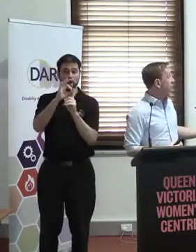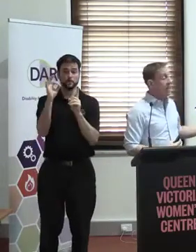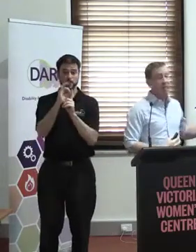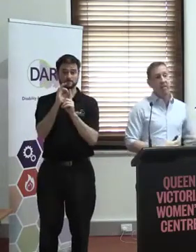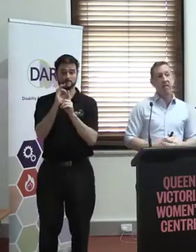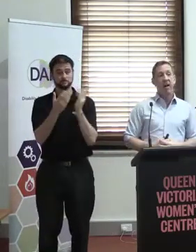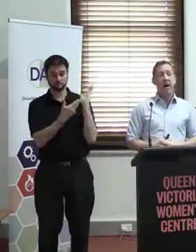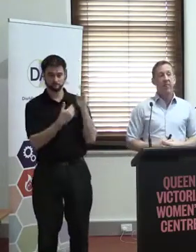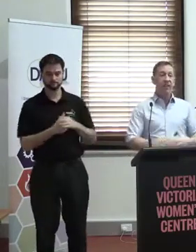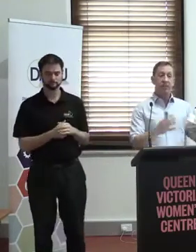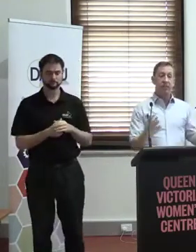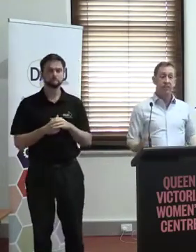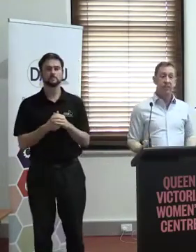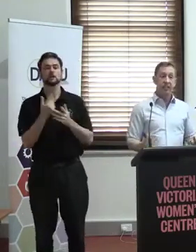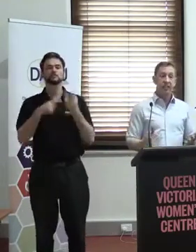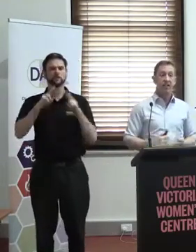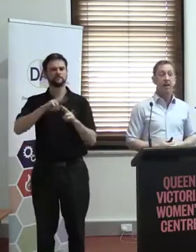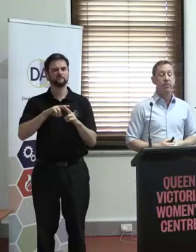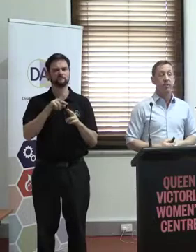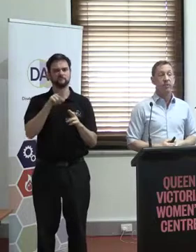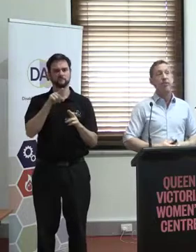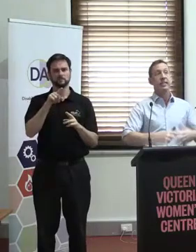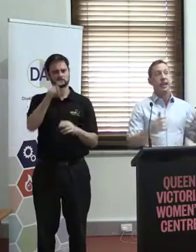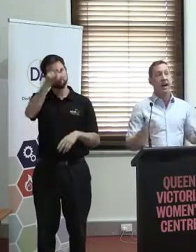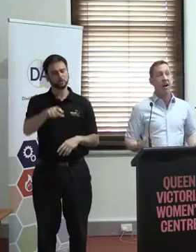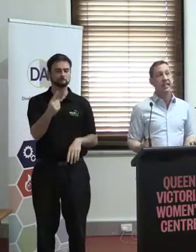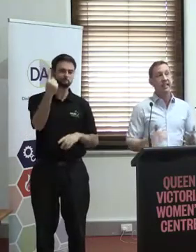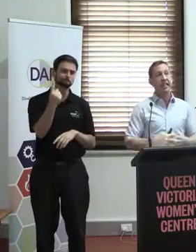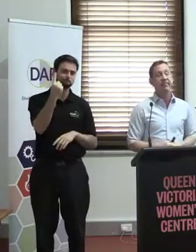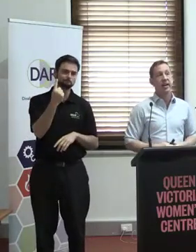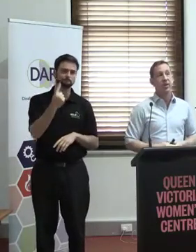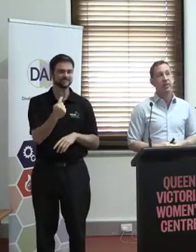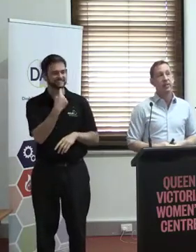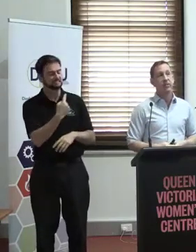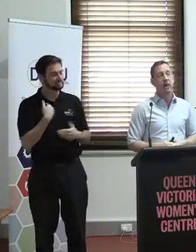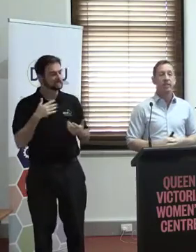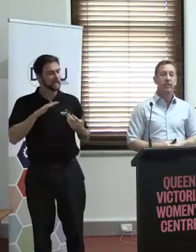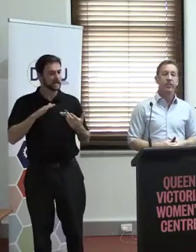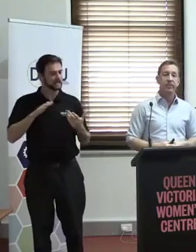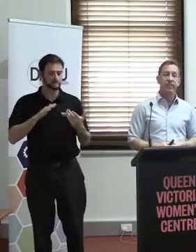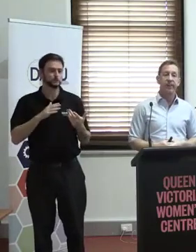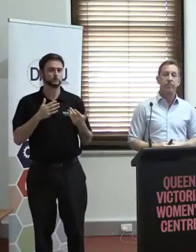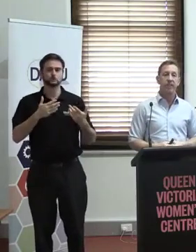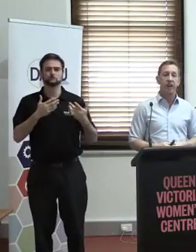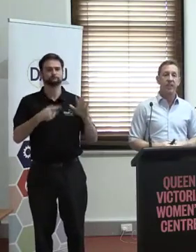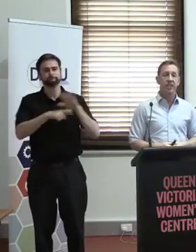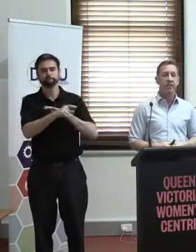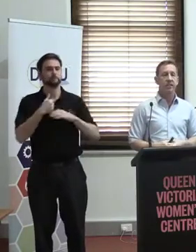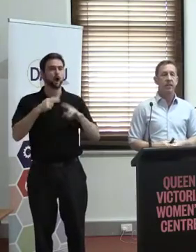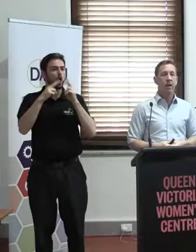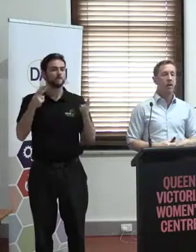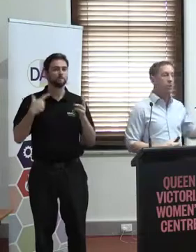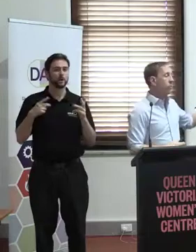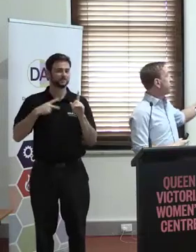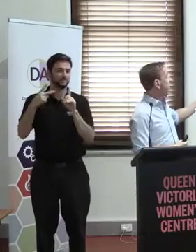So if a person comes to you and say, I need to leave my home because I'm experiencing family